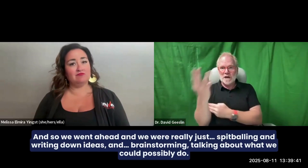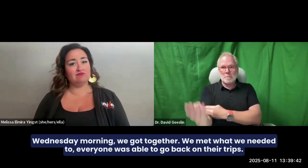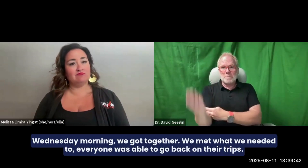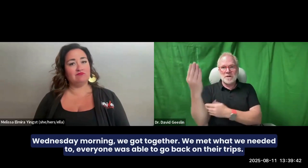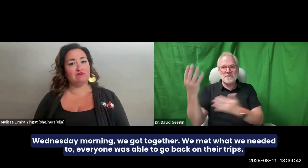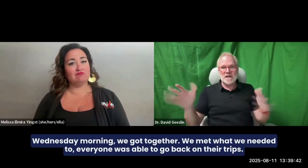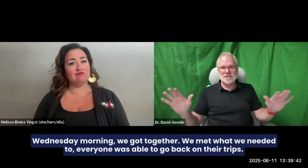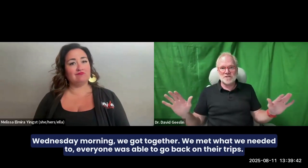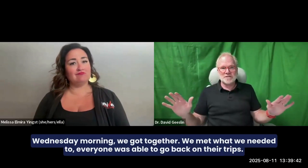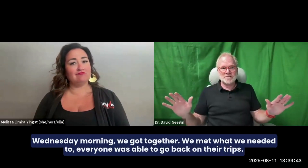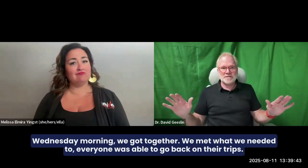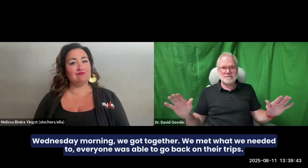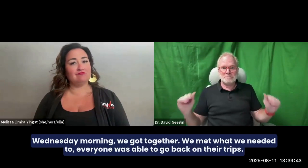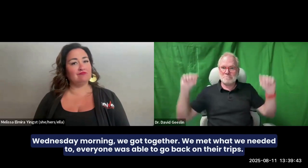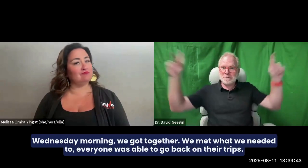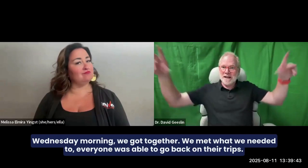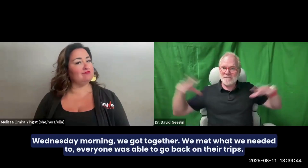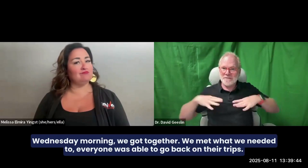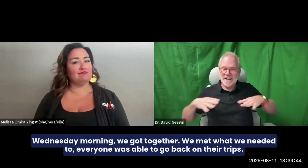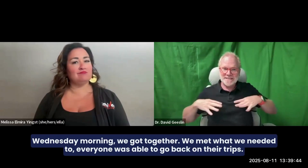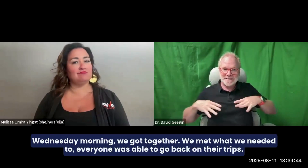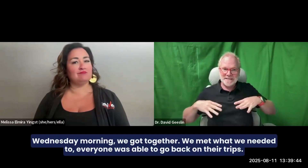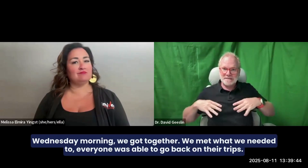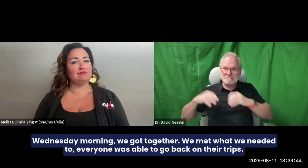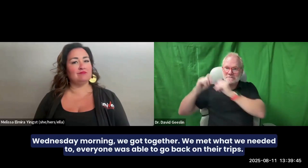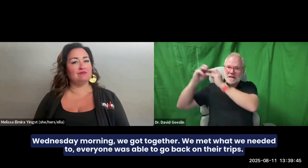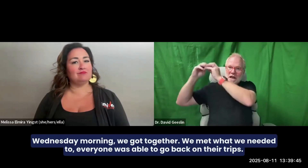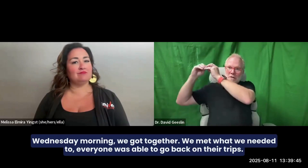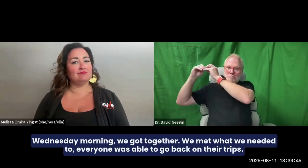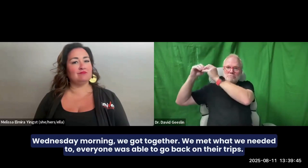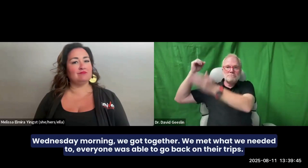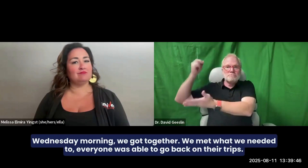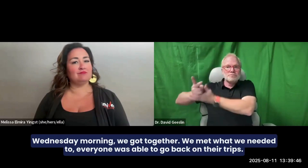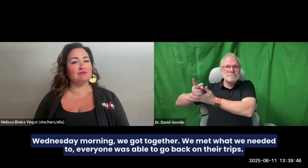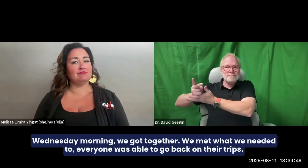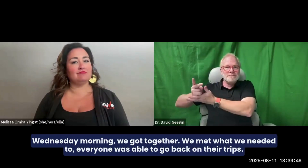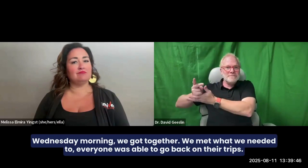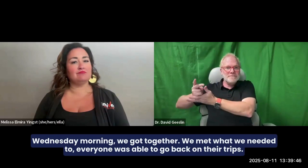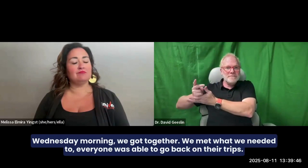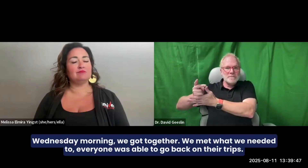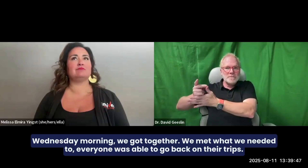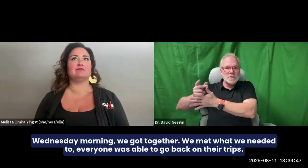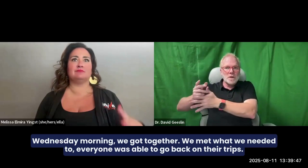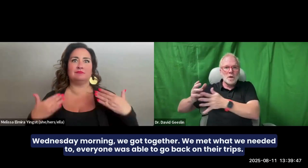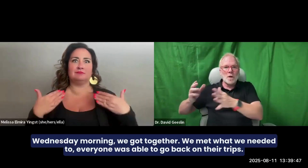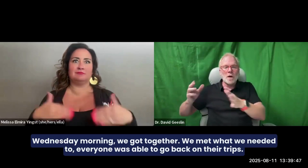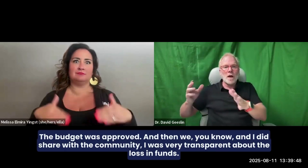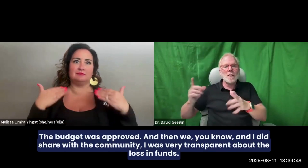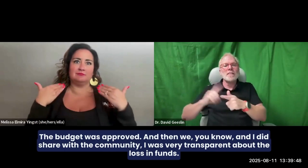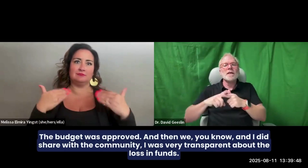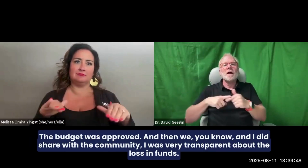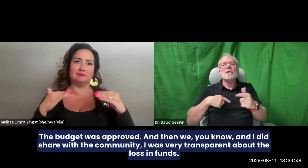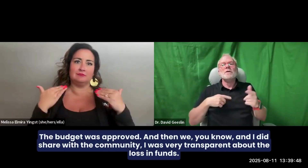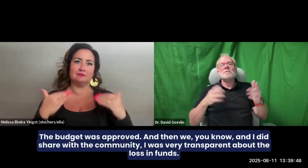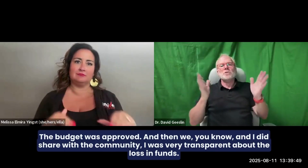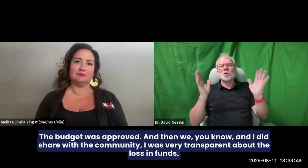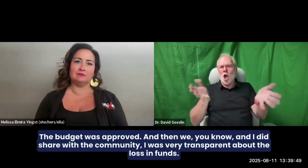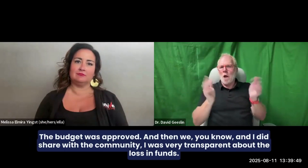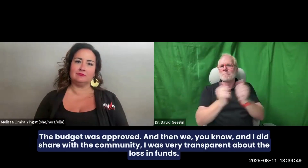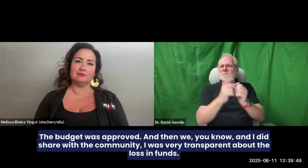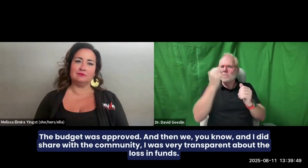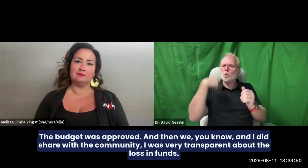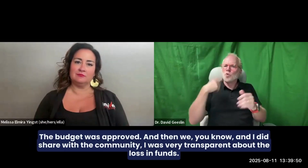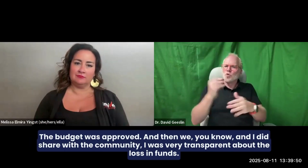possibly do. Wednesday morning, we got together, we met what we needed to. Everyone was able to go back on their trips. The budget